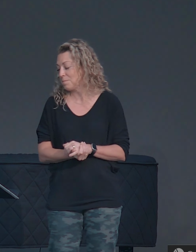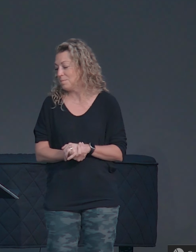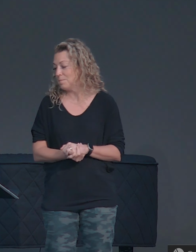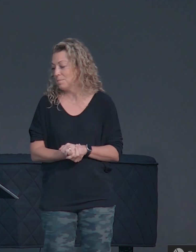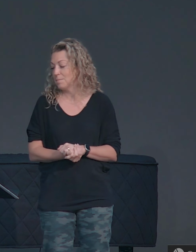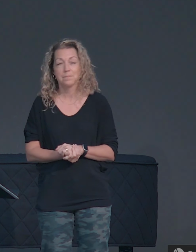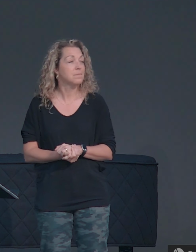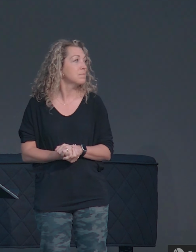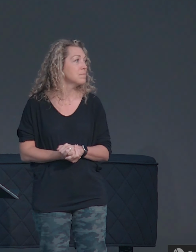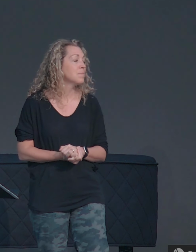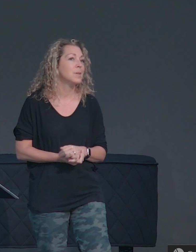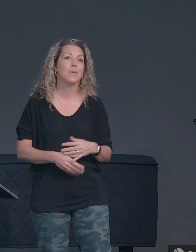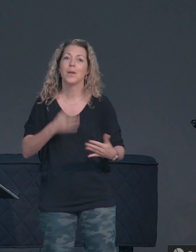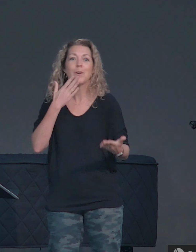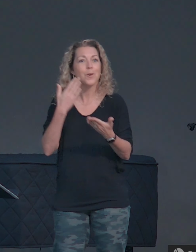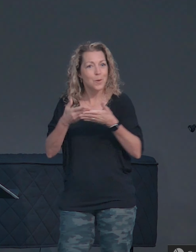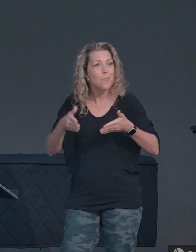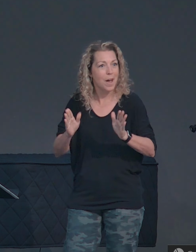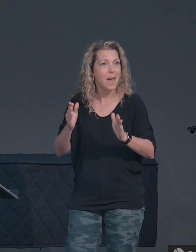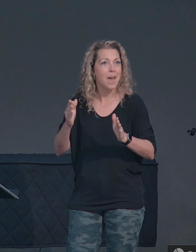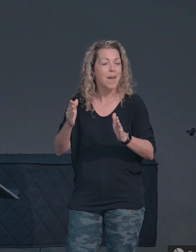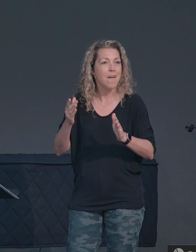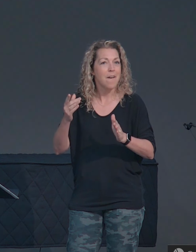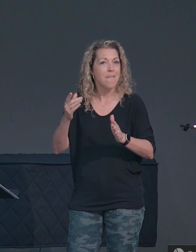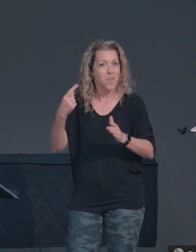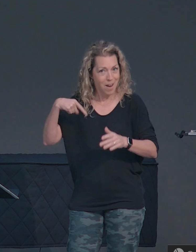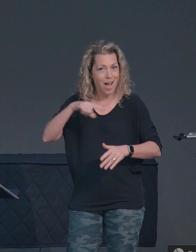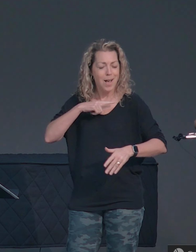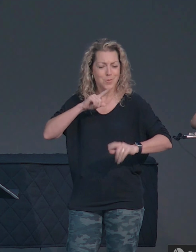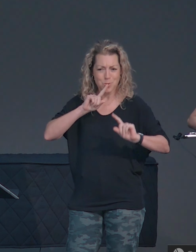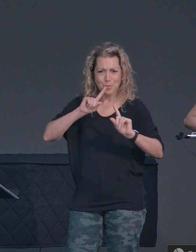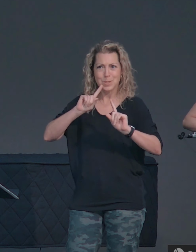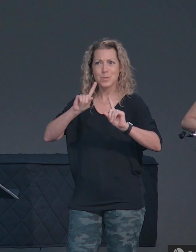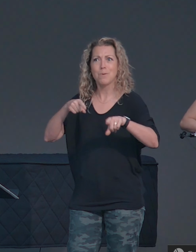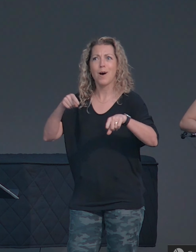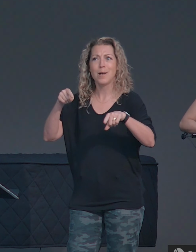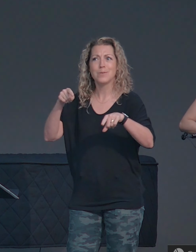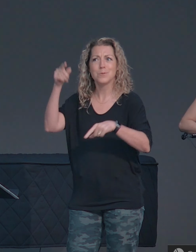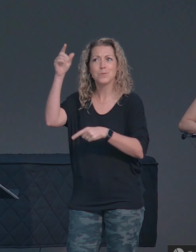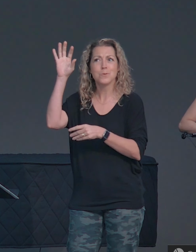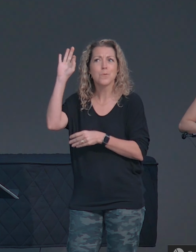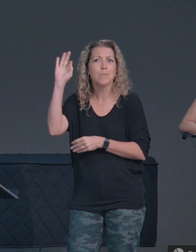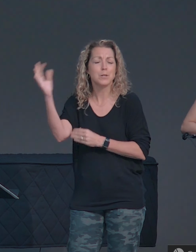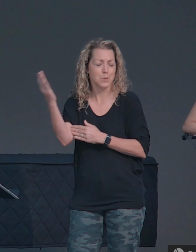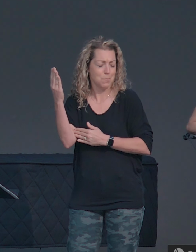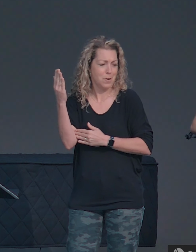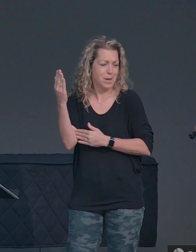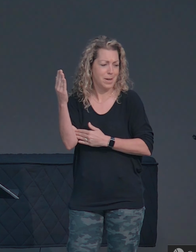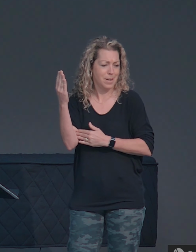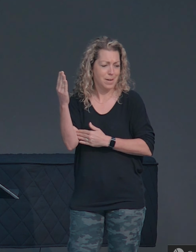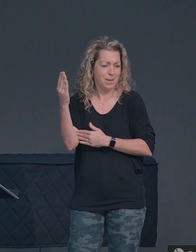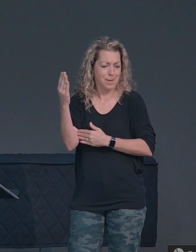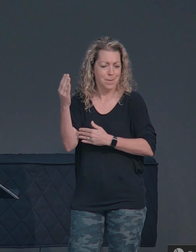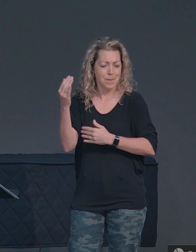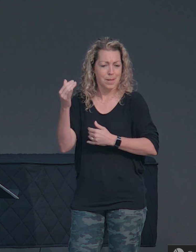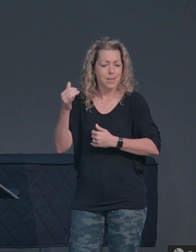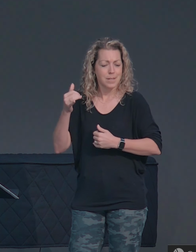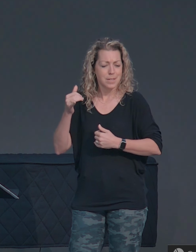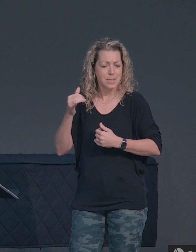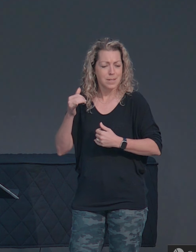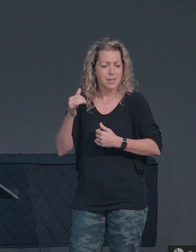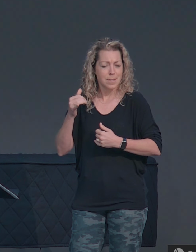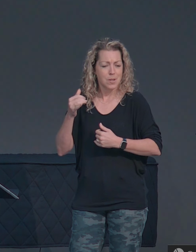I think one great way for us to respond to the message that we've heard this morning in affirming these truths is affirming the value of the Word